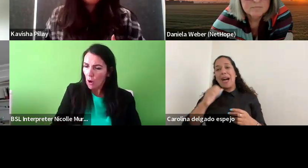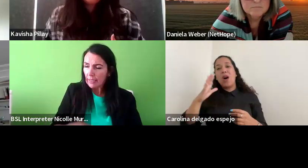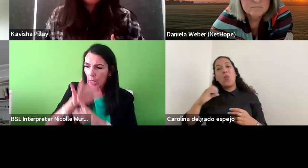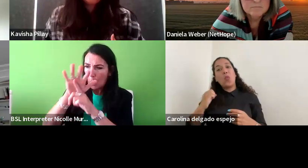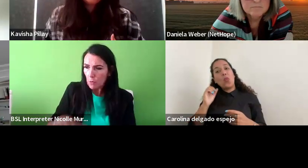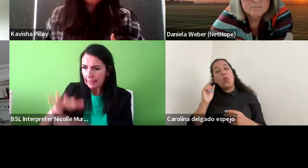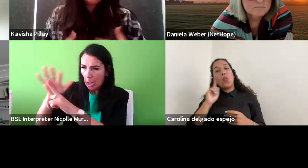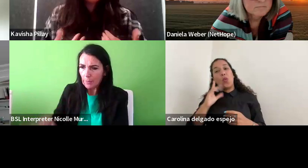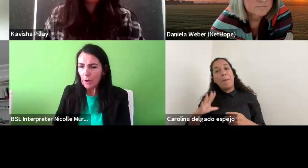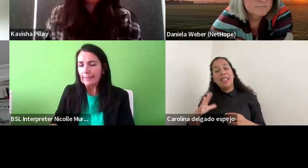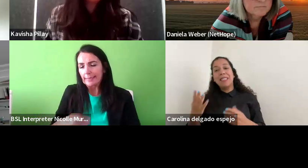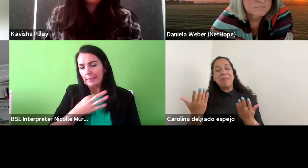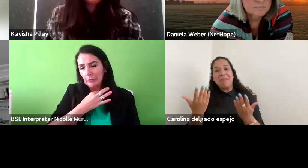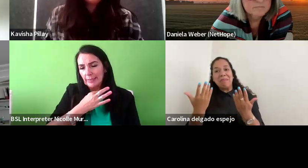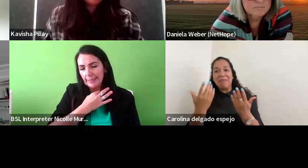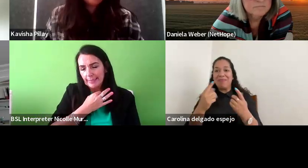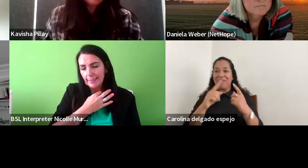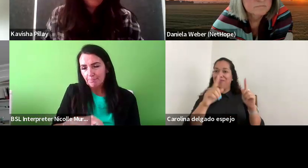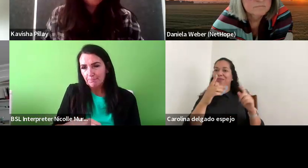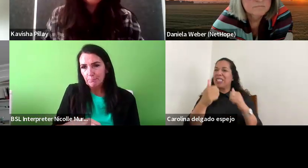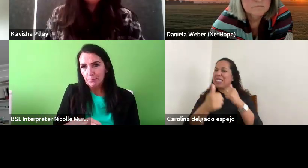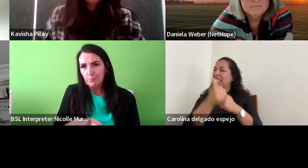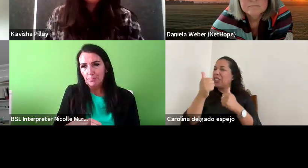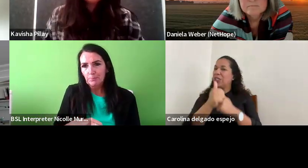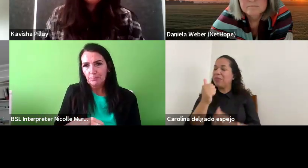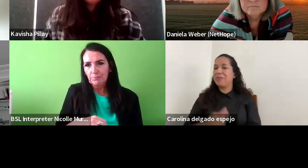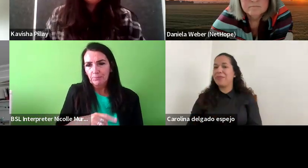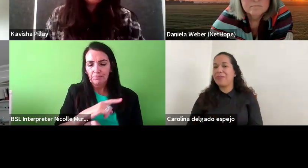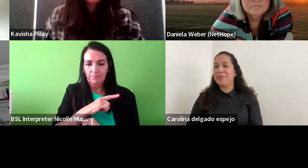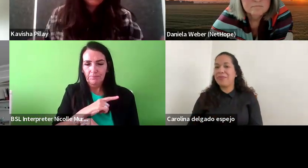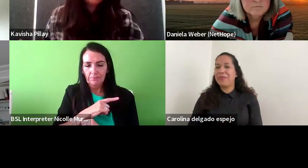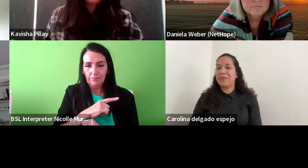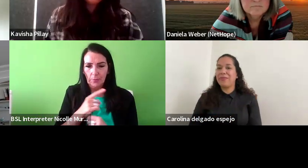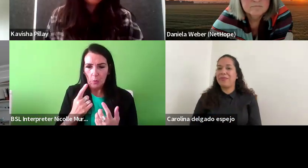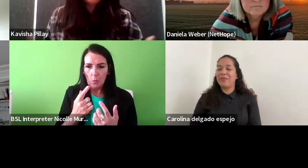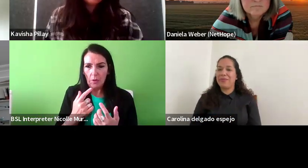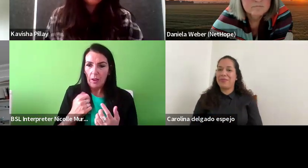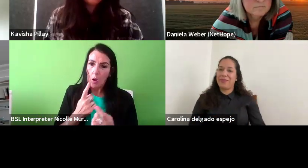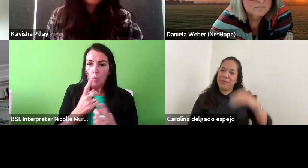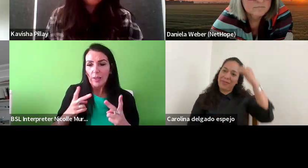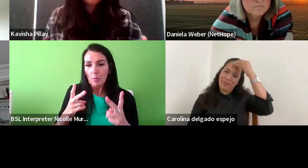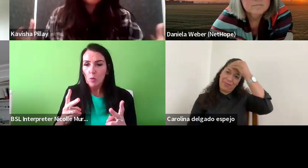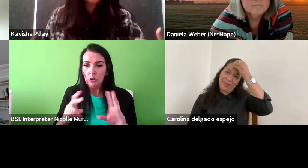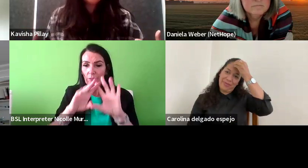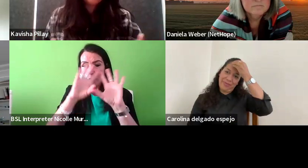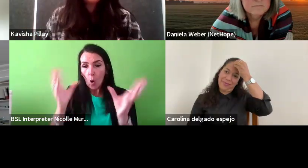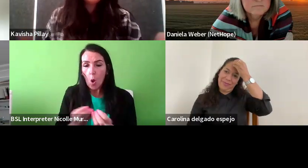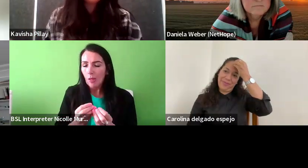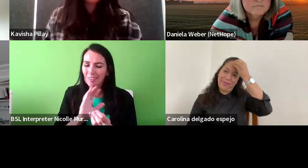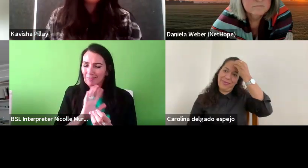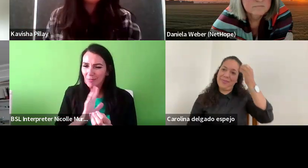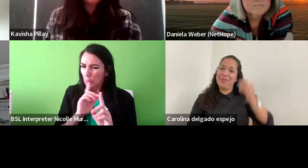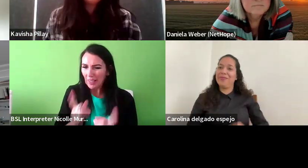or you know, be on the receiving end of online harm, because we've taken a blanket approach to technology. If we build it for the